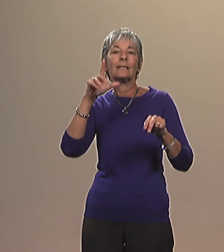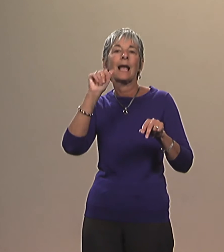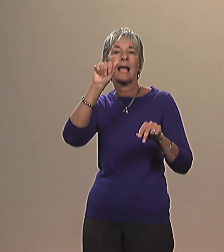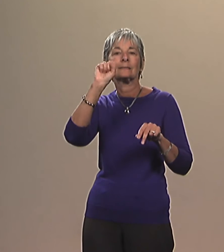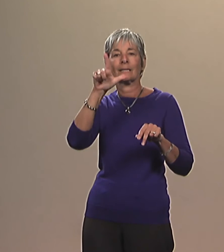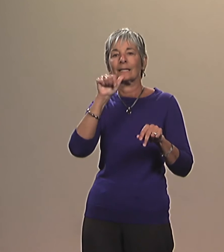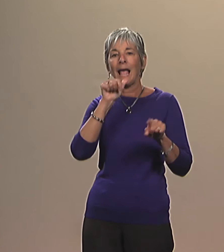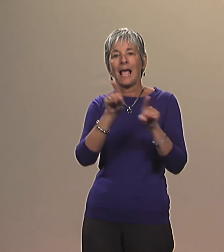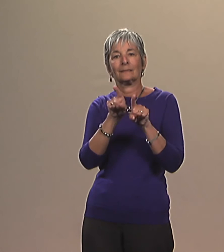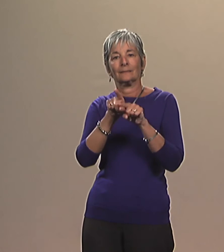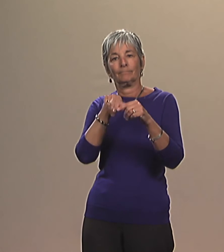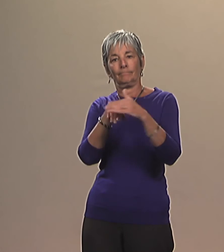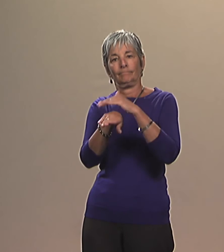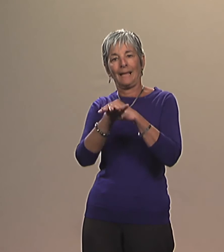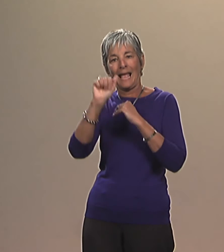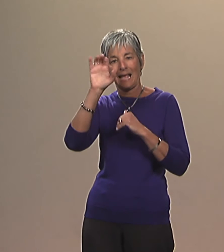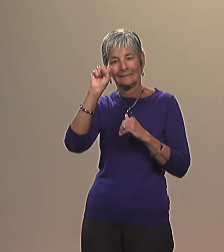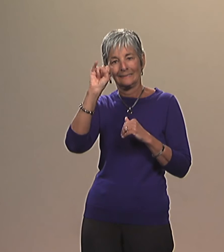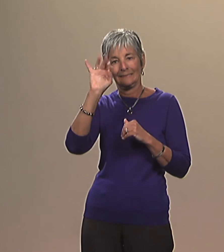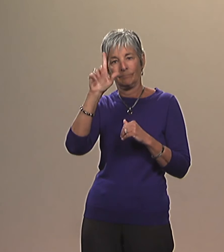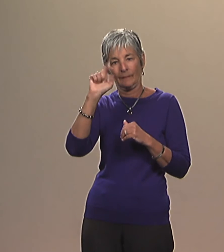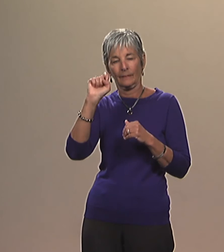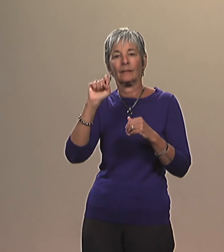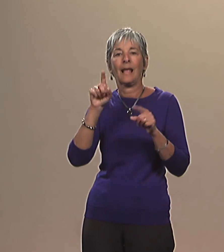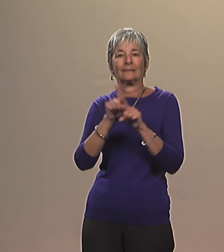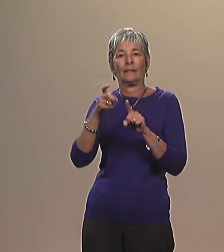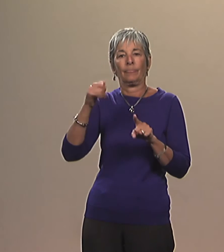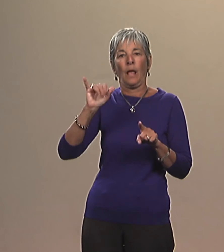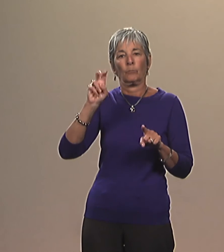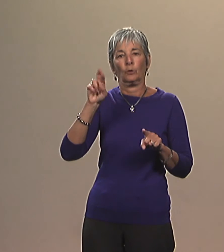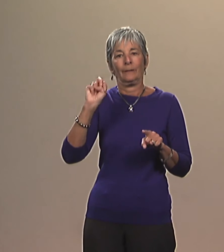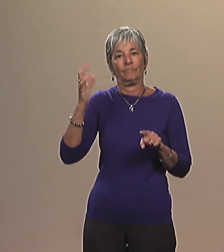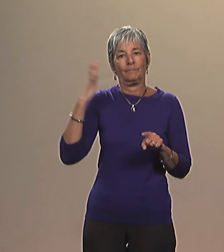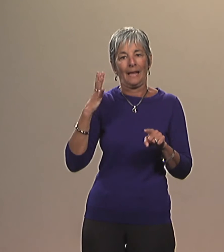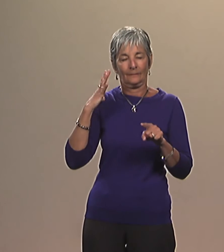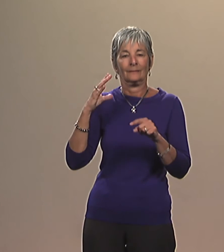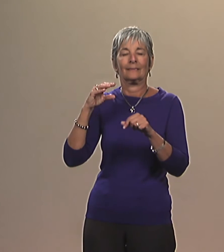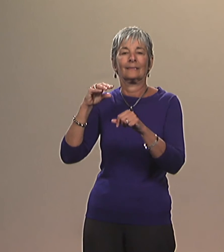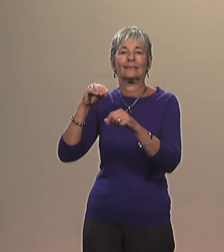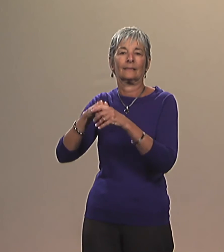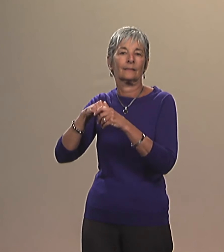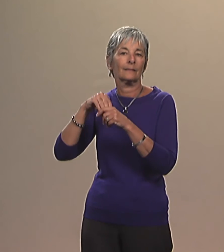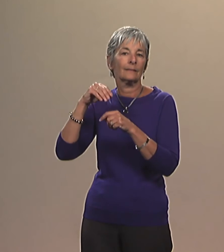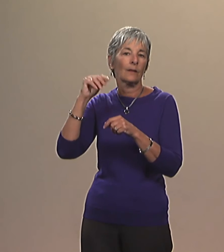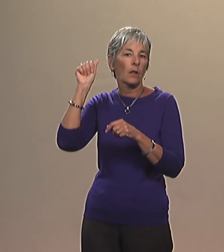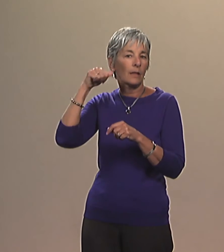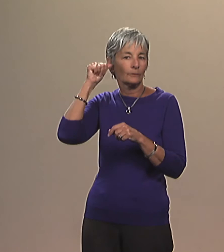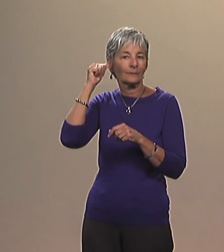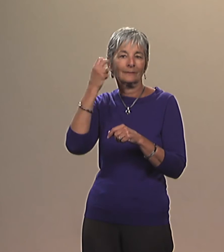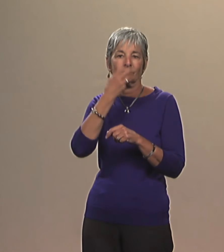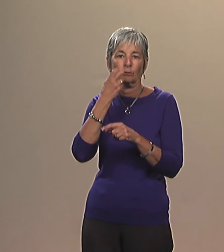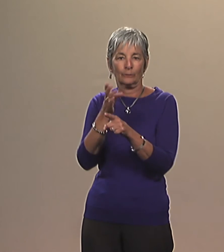views ASL, and it is not as accessible now as it was in the past in the audiology and speech fields.